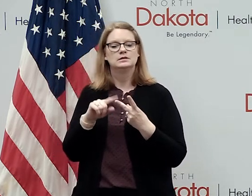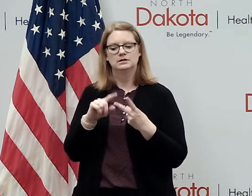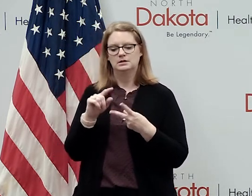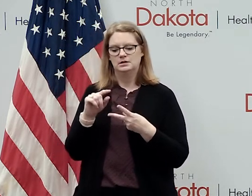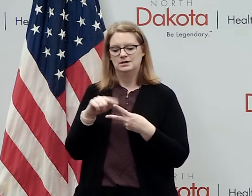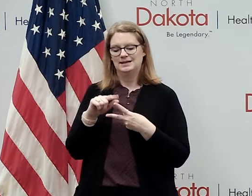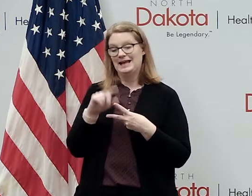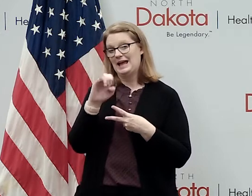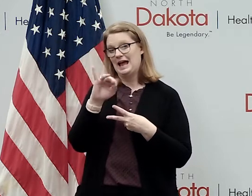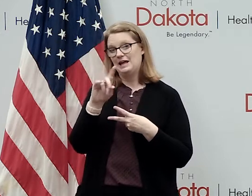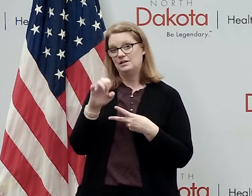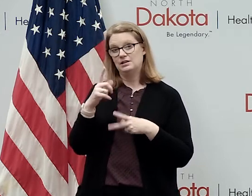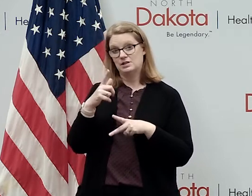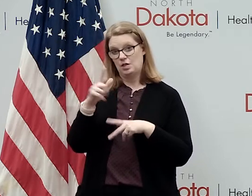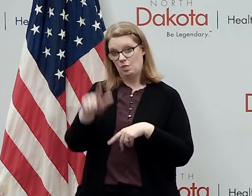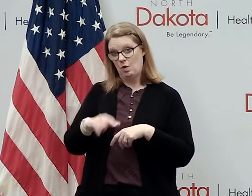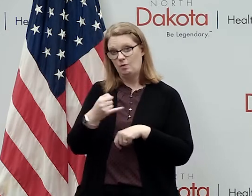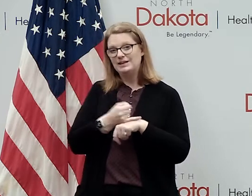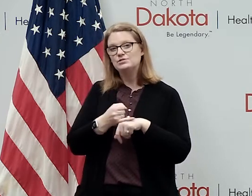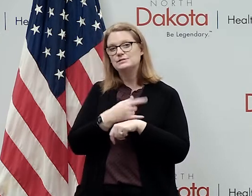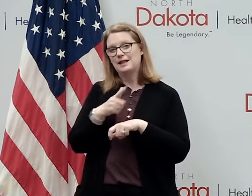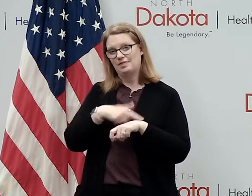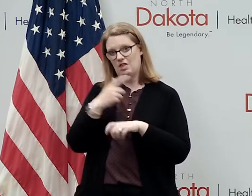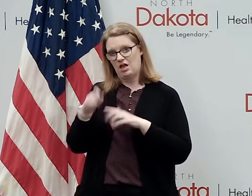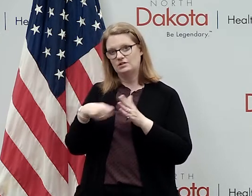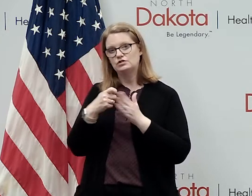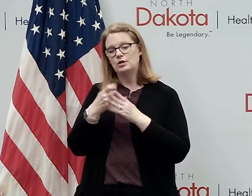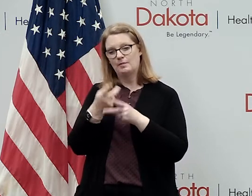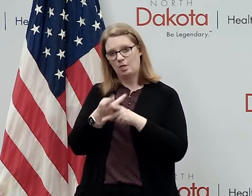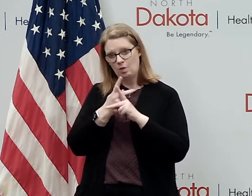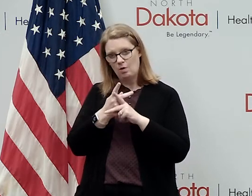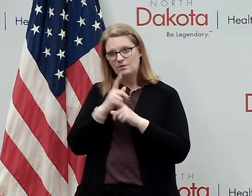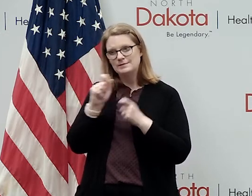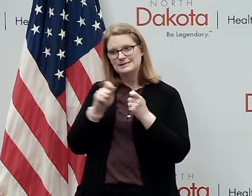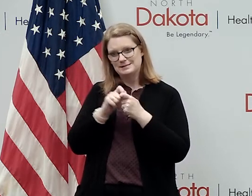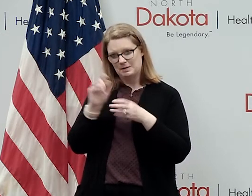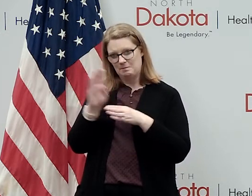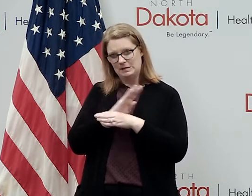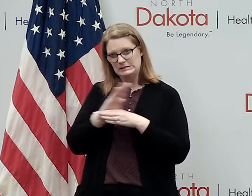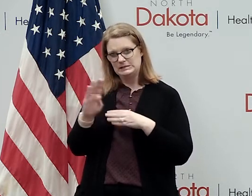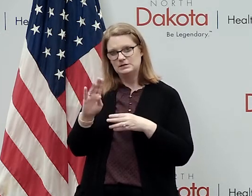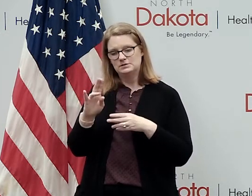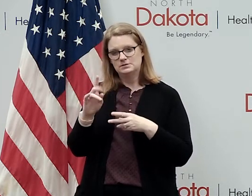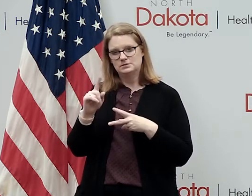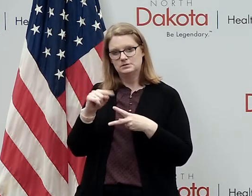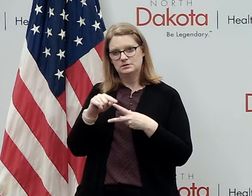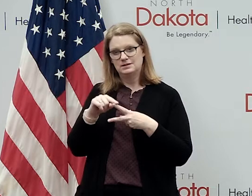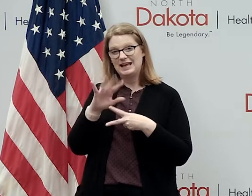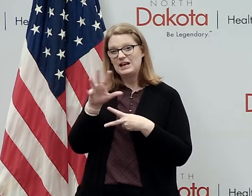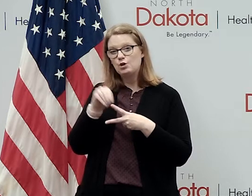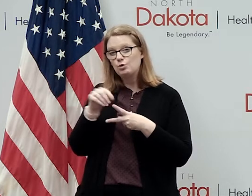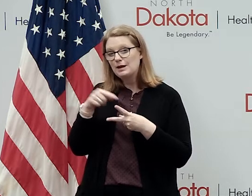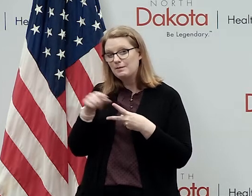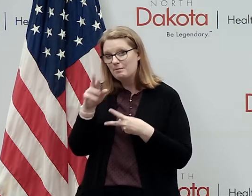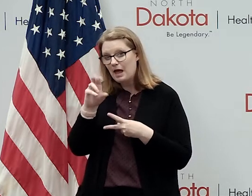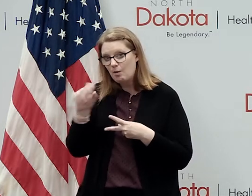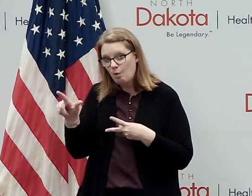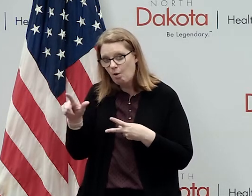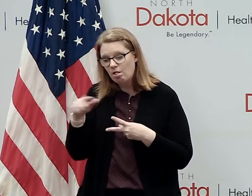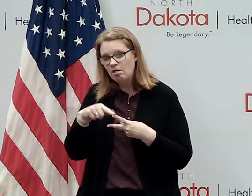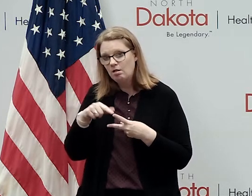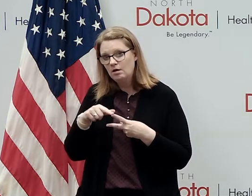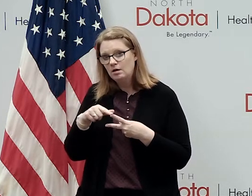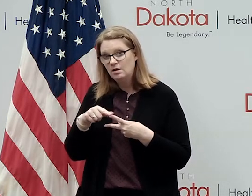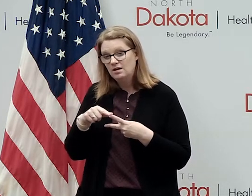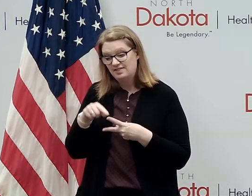is a low-interest, long-term loan made through the SBA for certain business expenses, including payroll costs and qualified, that